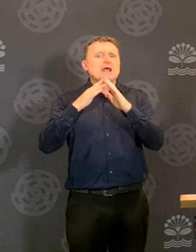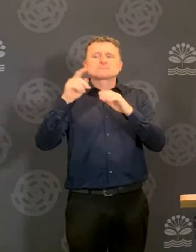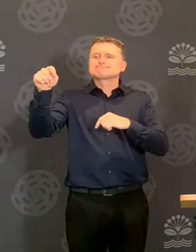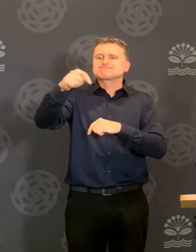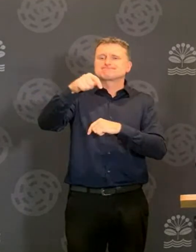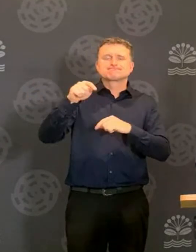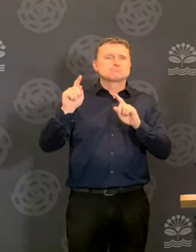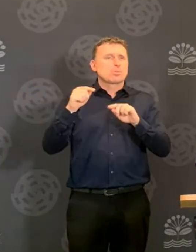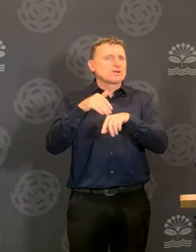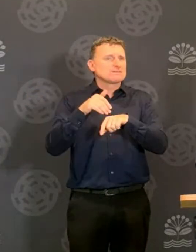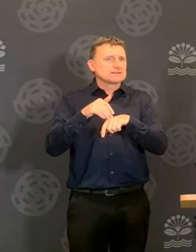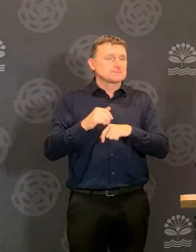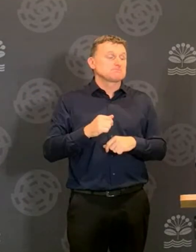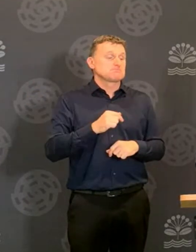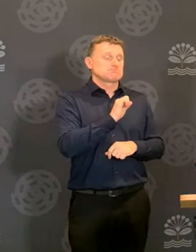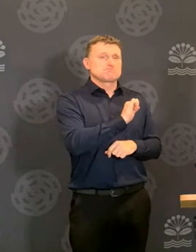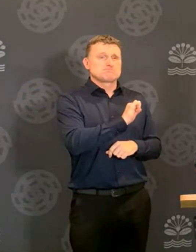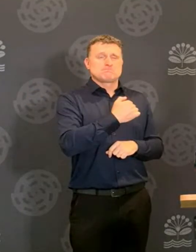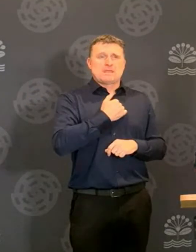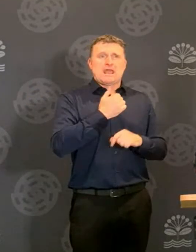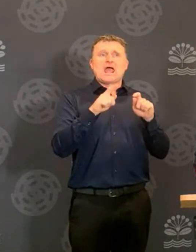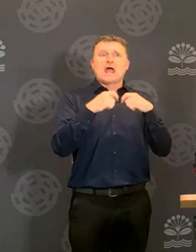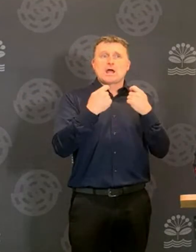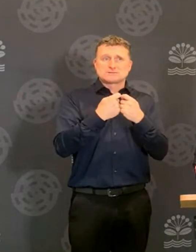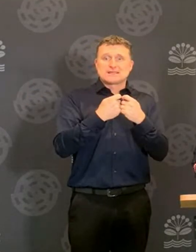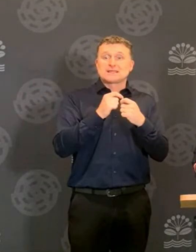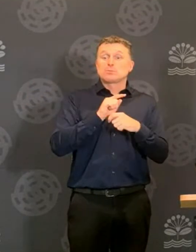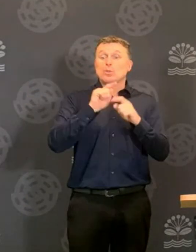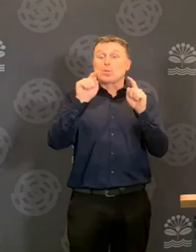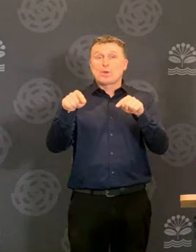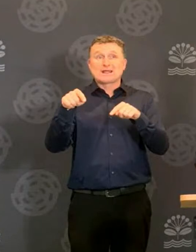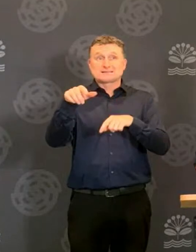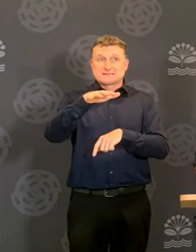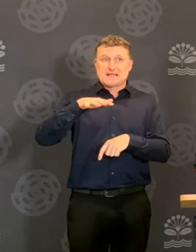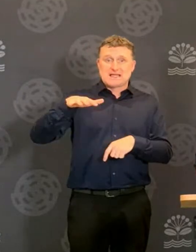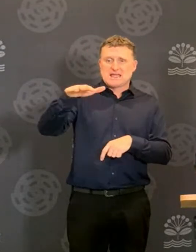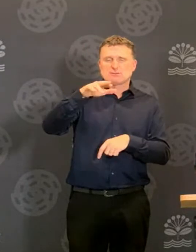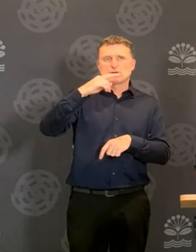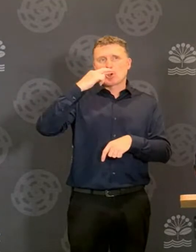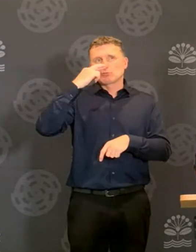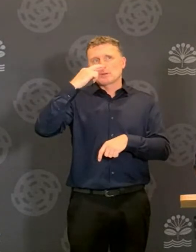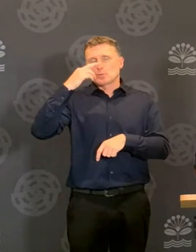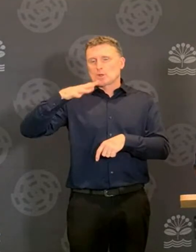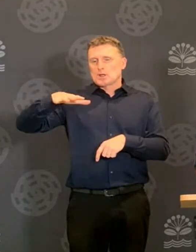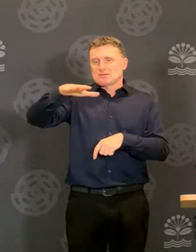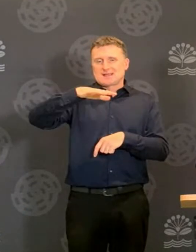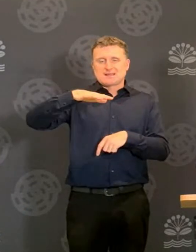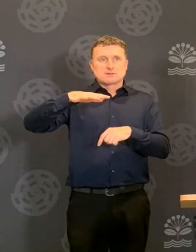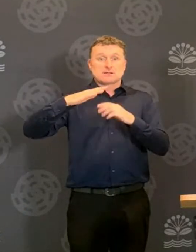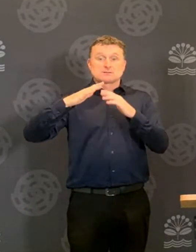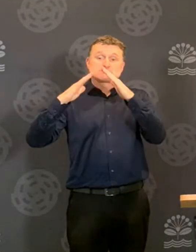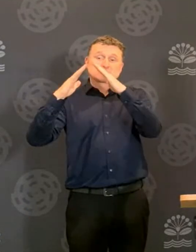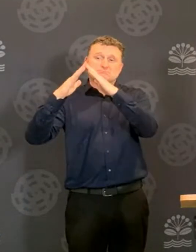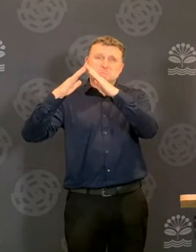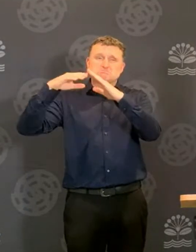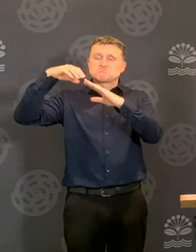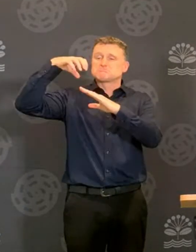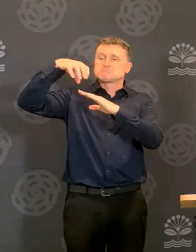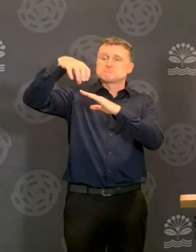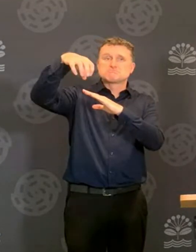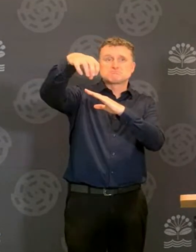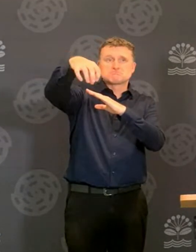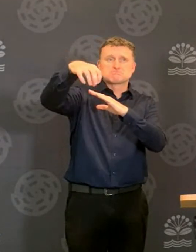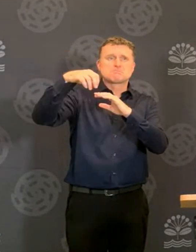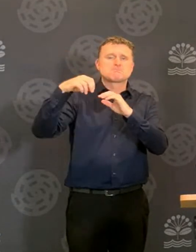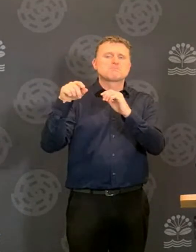property, what they did find was that there were a number of other properties in that vicinity that also were unsafe. So they have been